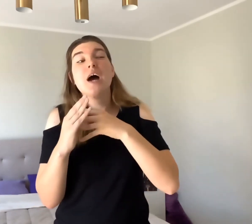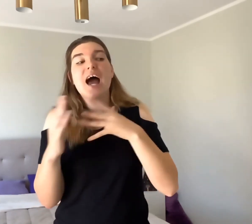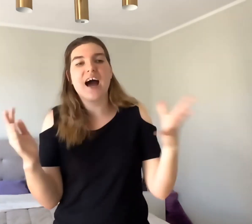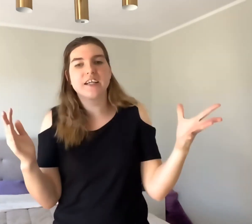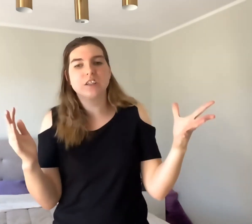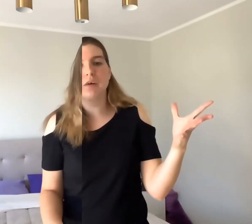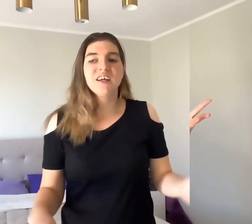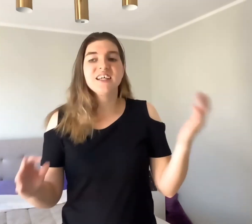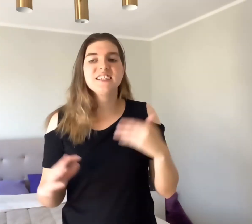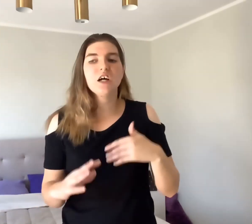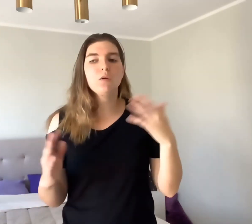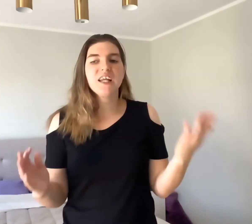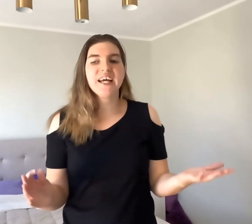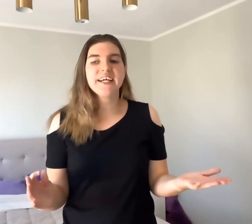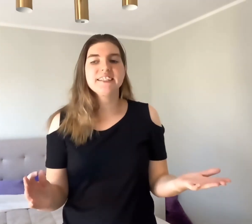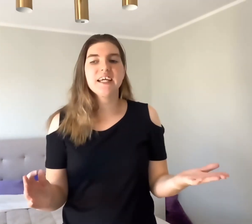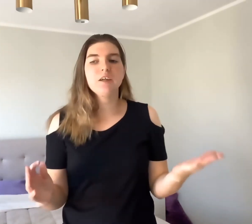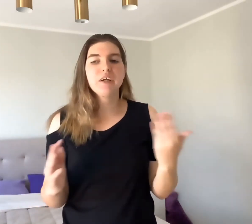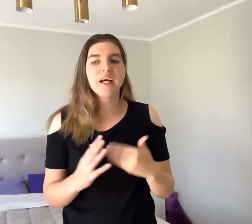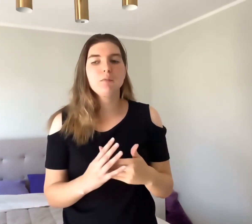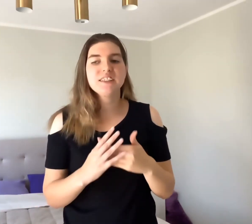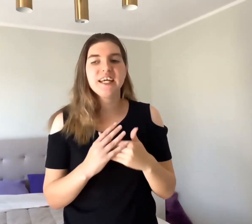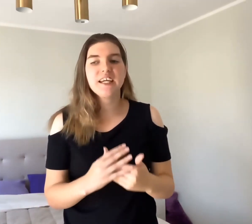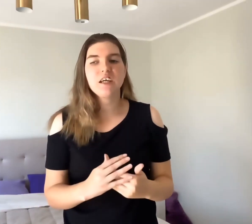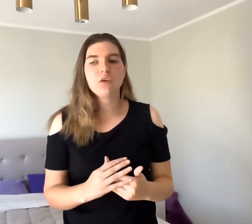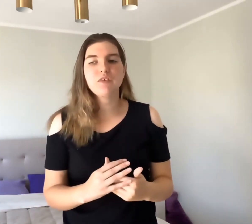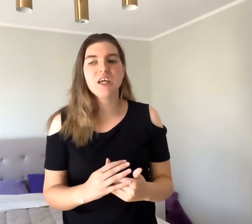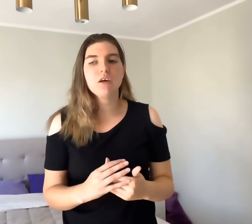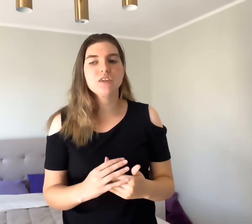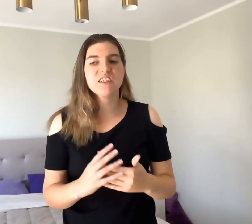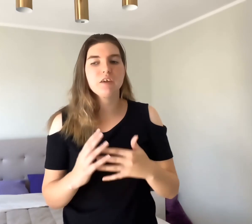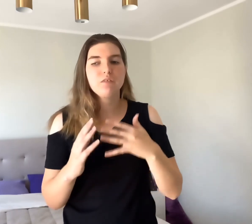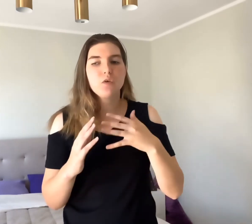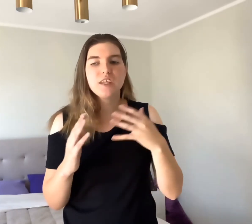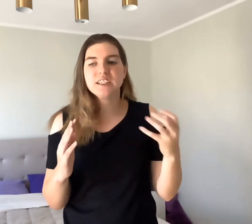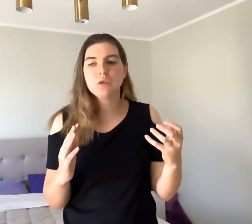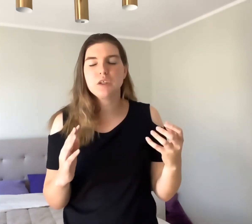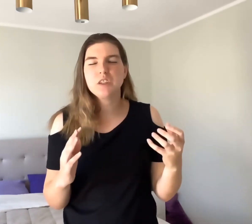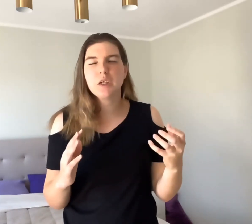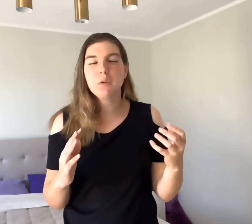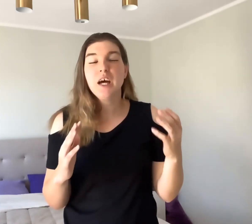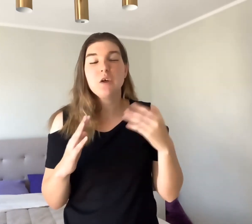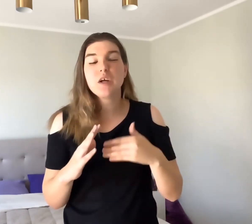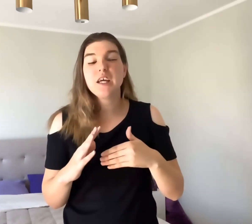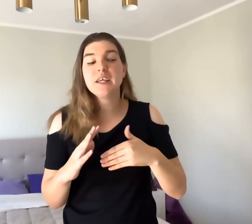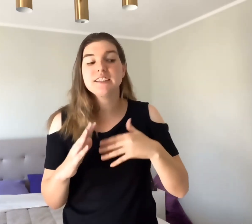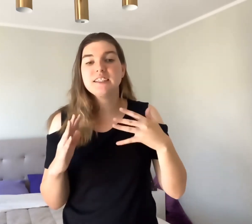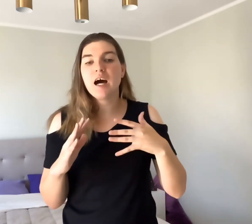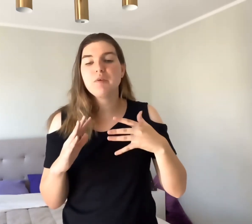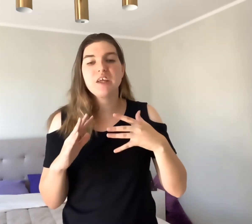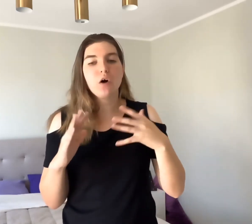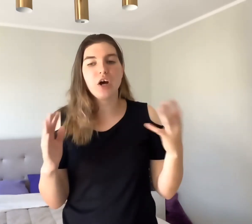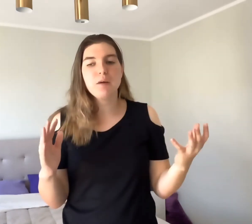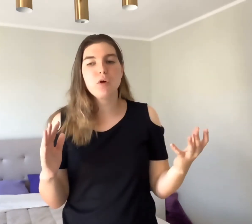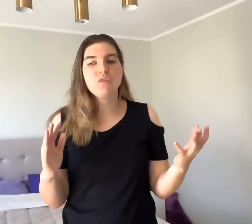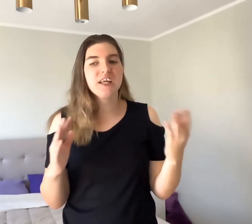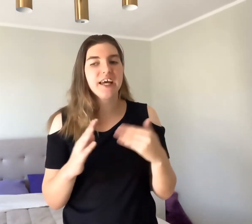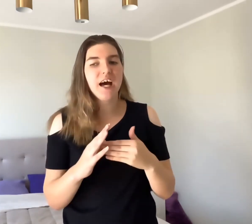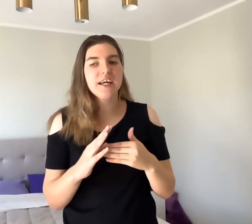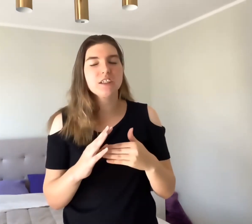how to do it. So, like I said, when it comes to editing your videos, there are a few things you can do. You can either start with it on iMovie like I do